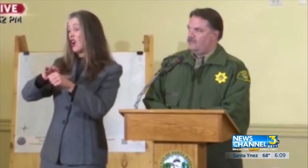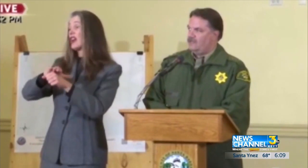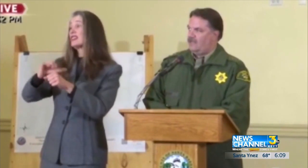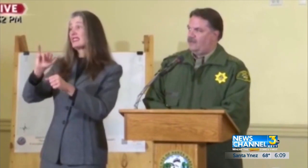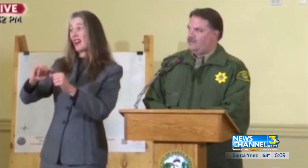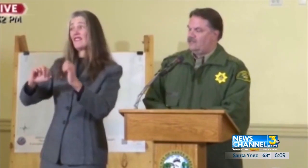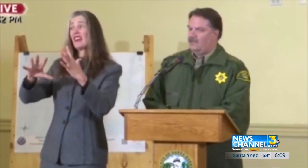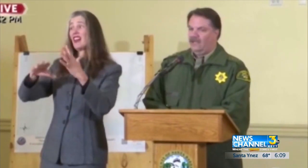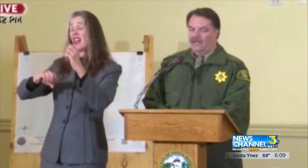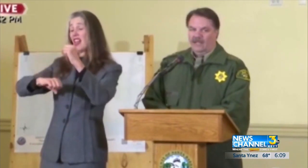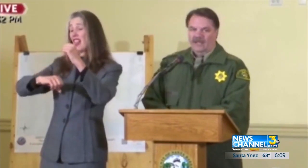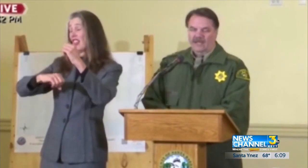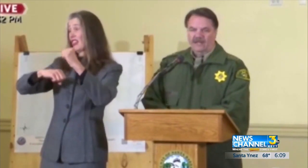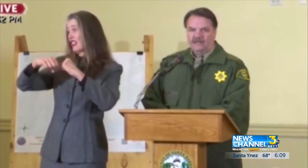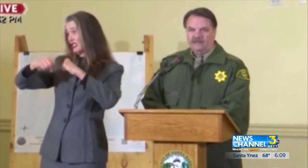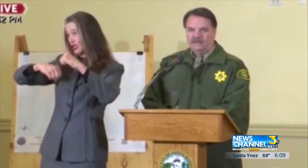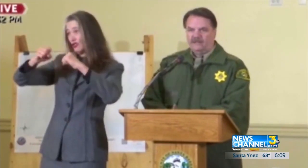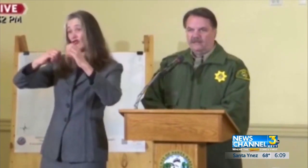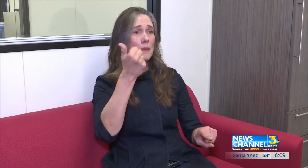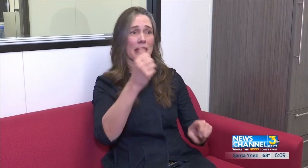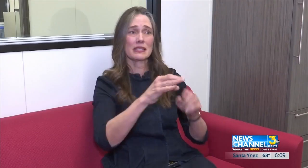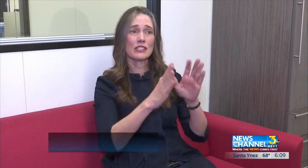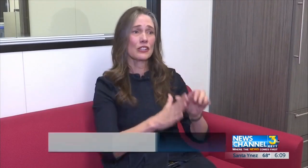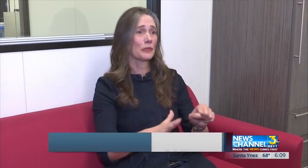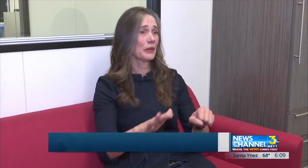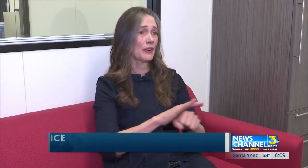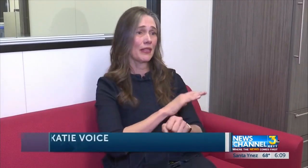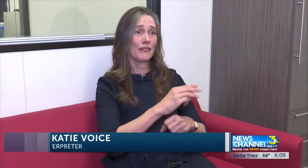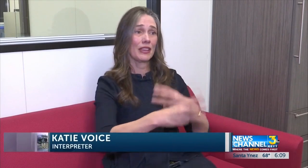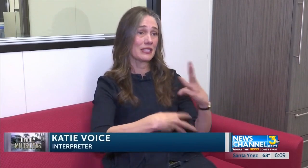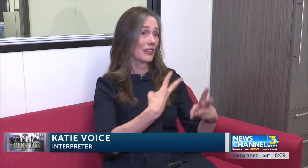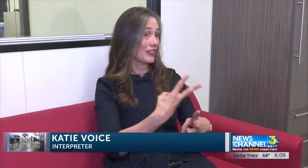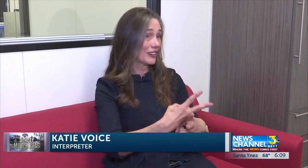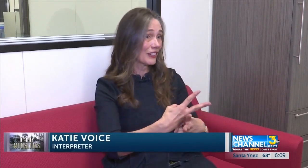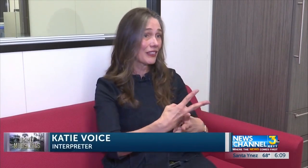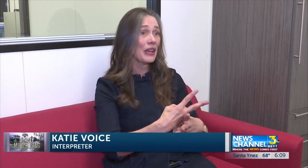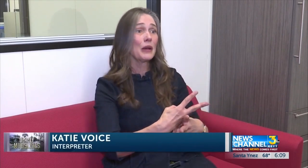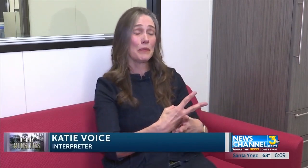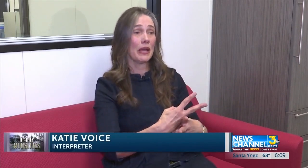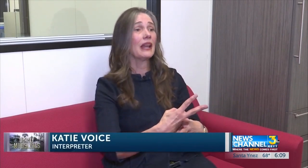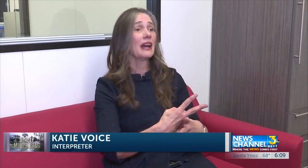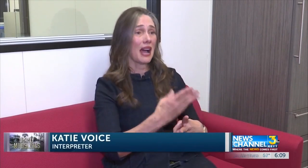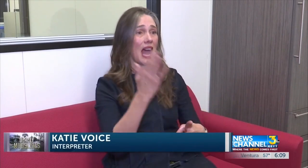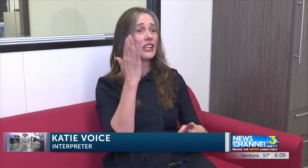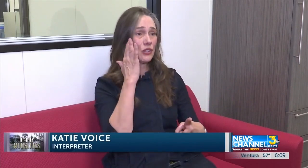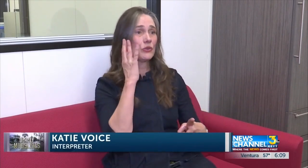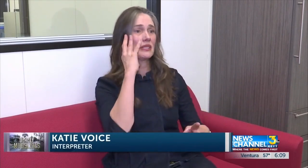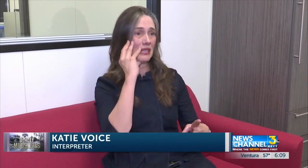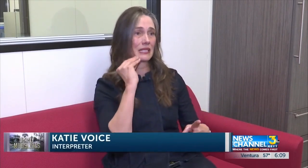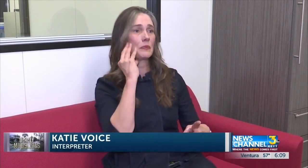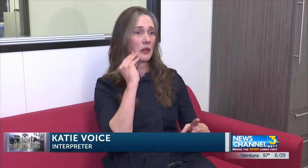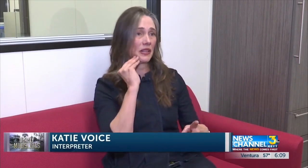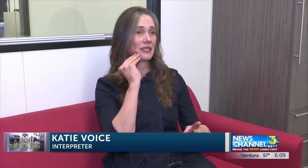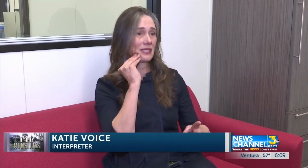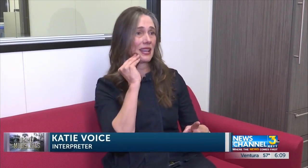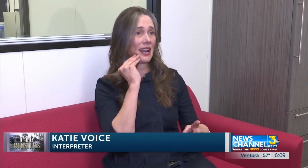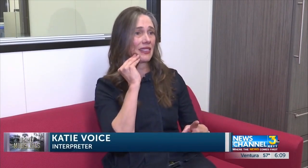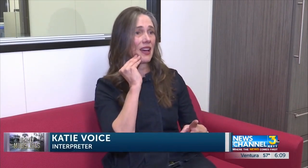is her last name. I know I'm not the best interpreter on the face of the earth, but I knew this experience and I